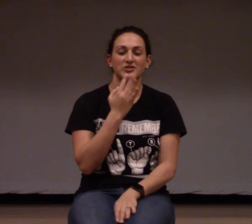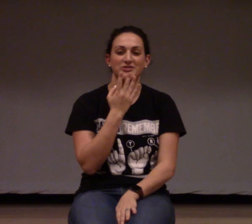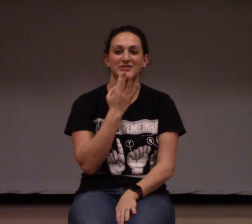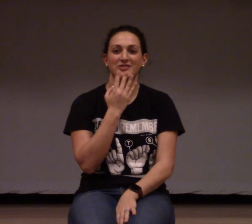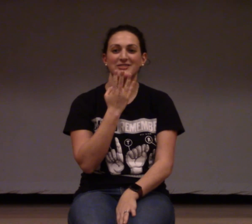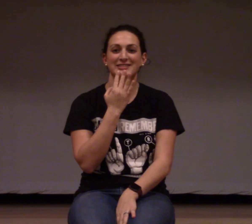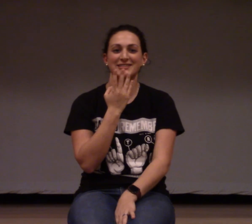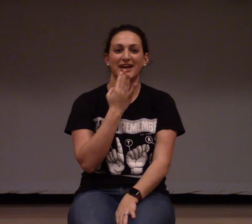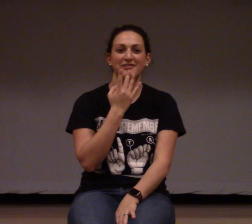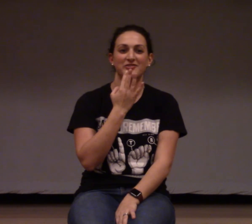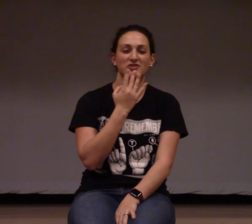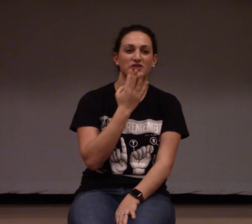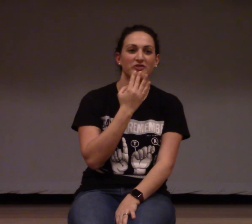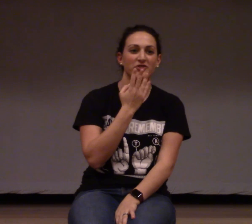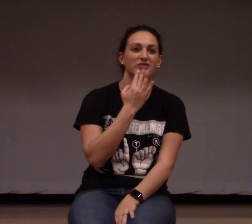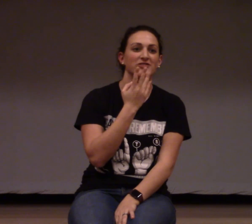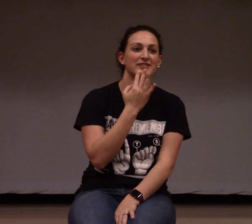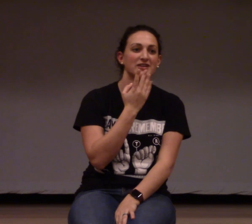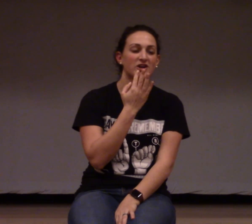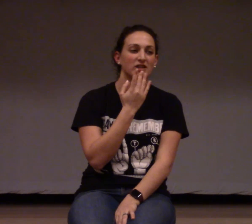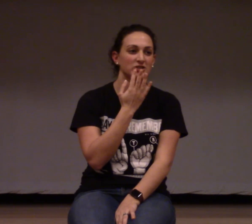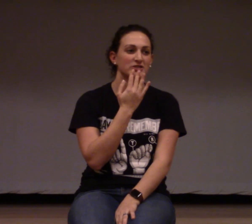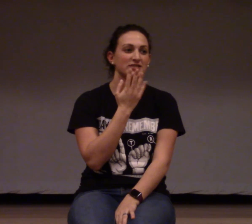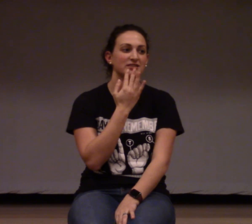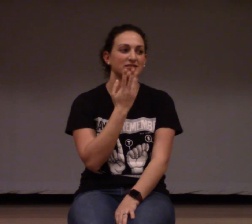Colors. So this is the sign for general colors.